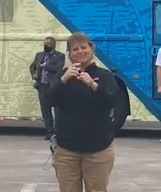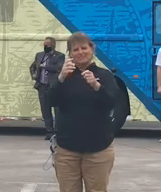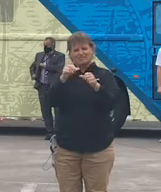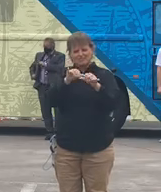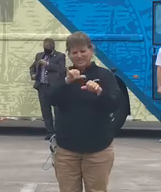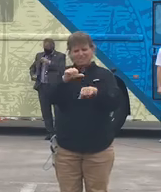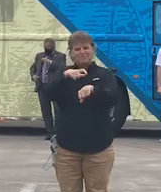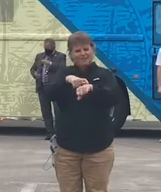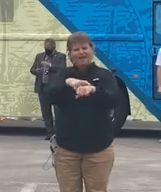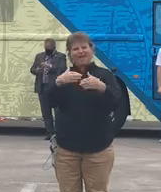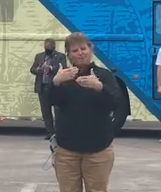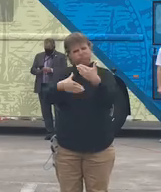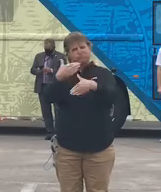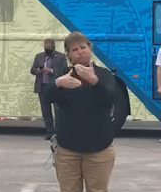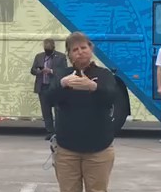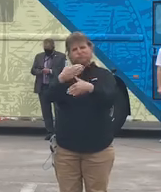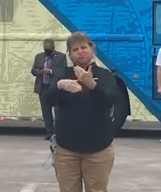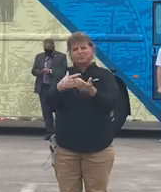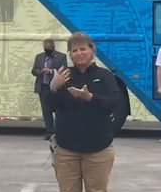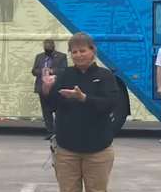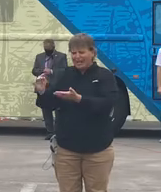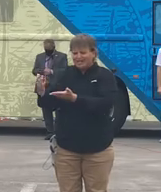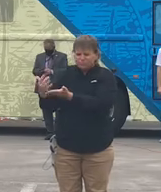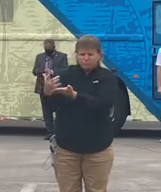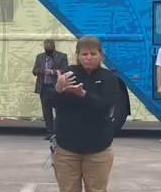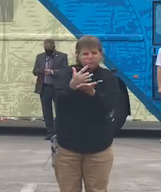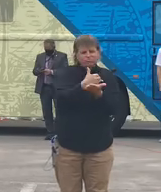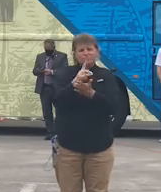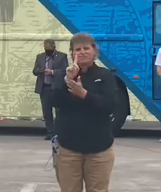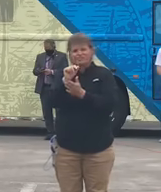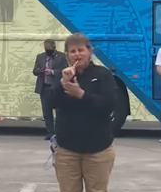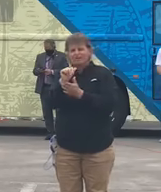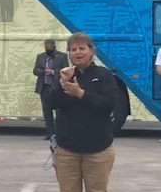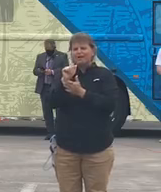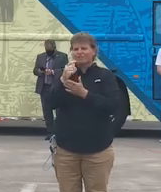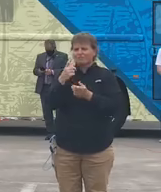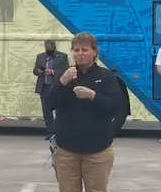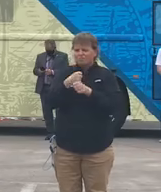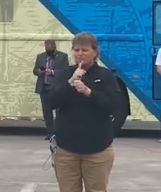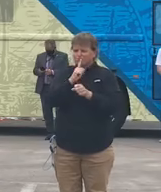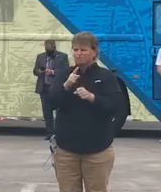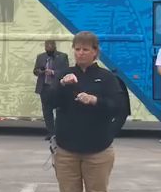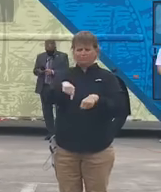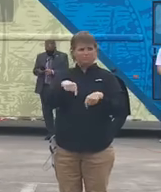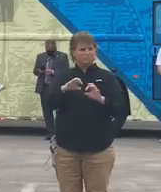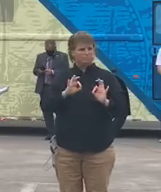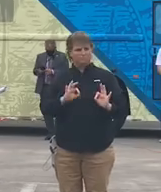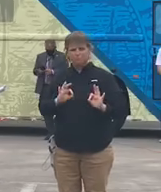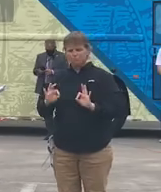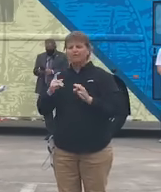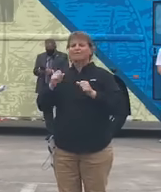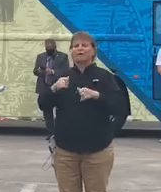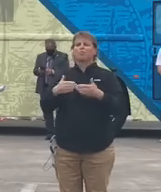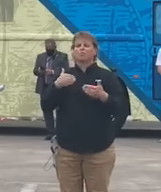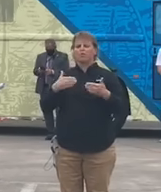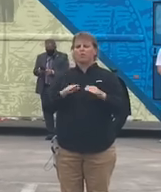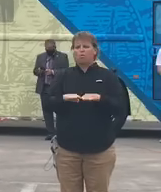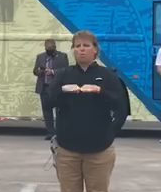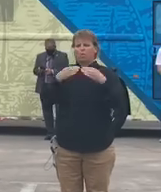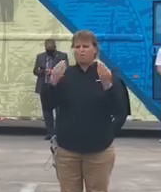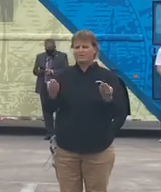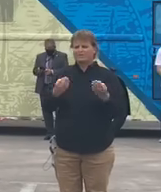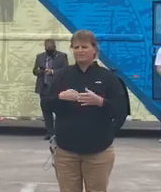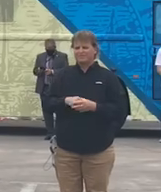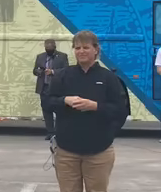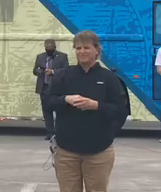of the fatalities have been age 75 or over. And if you look under 25, we have not yet had a